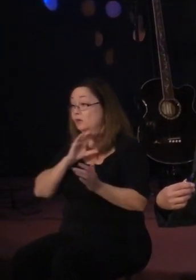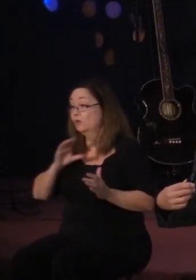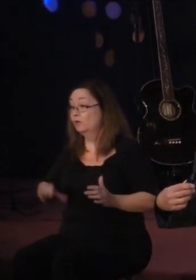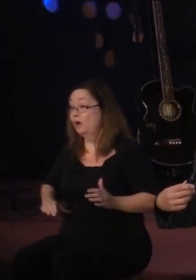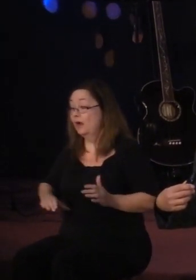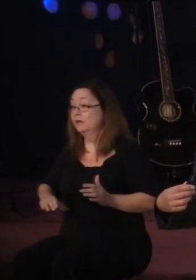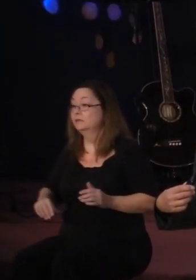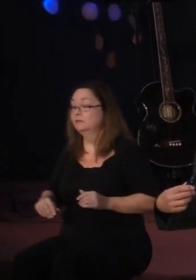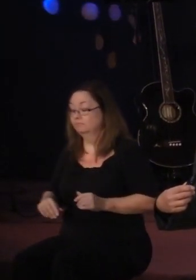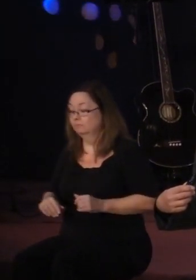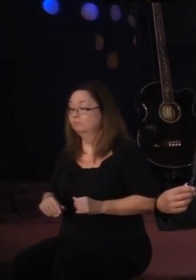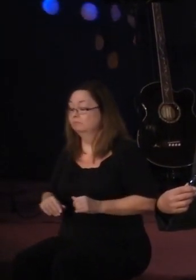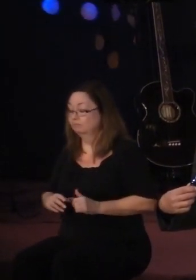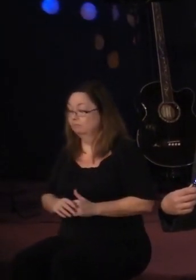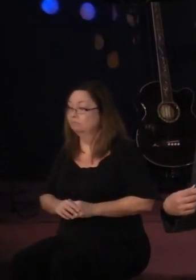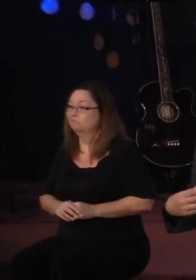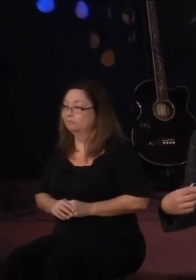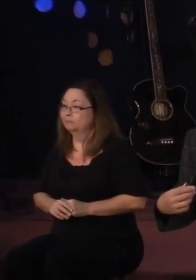with her pap.